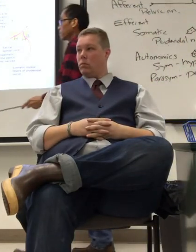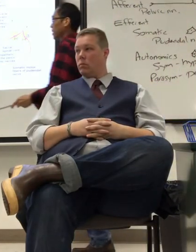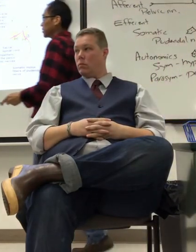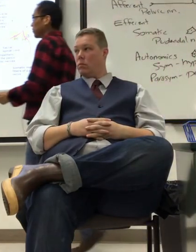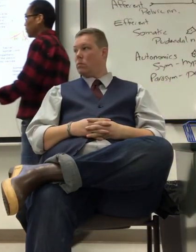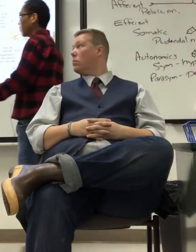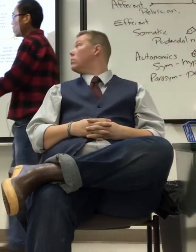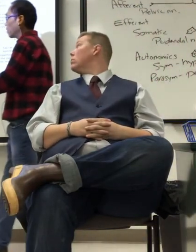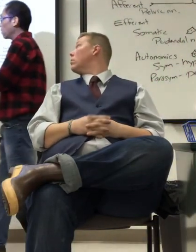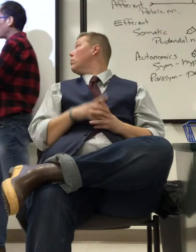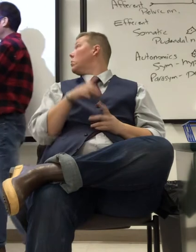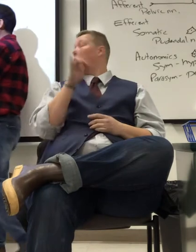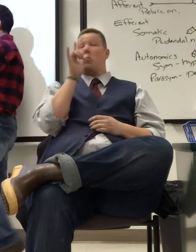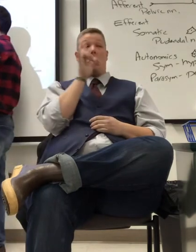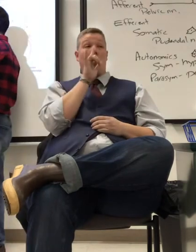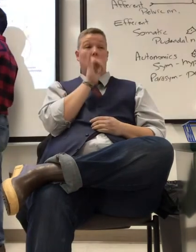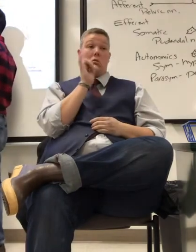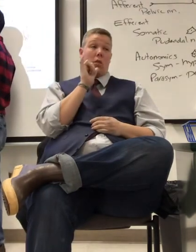Looks like it's full.